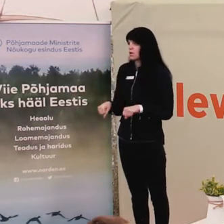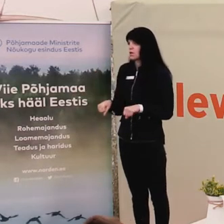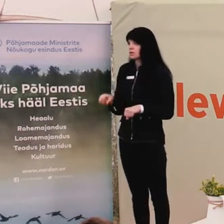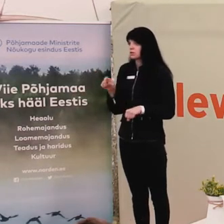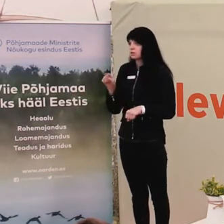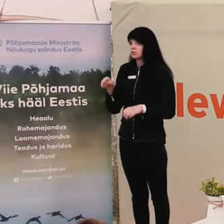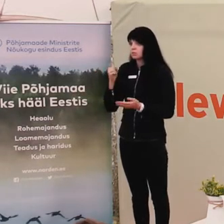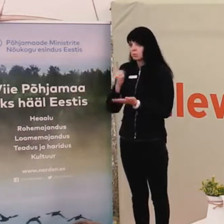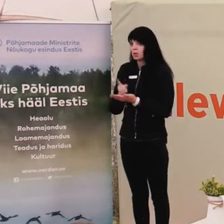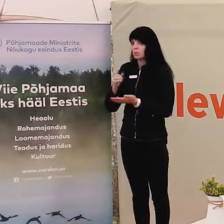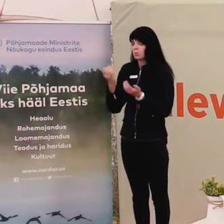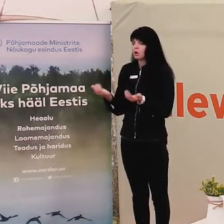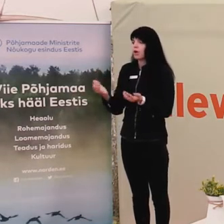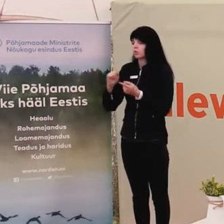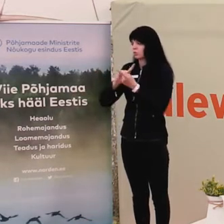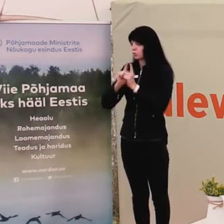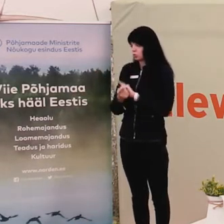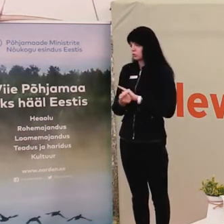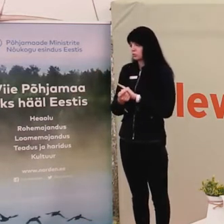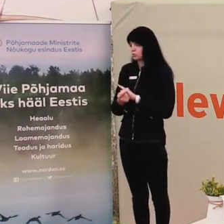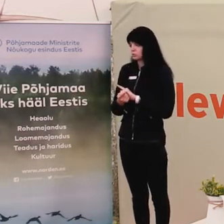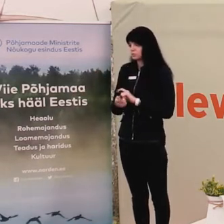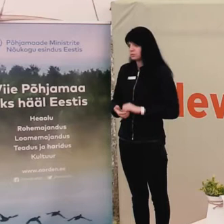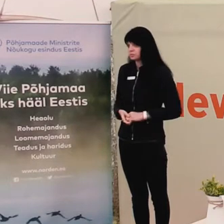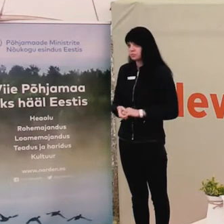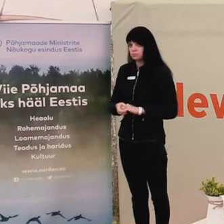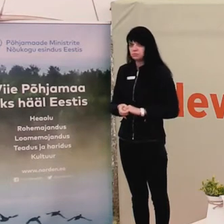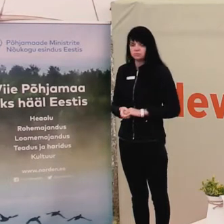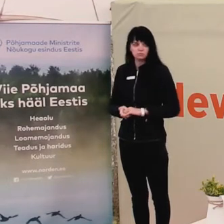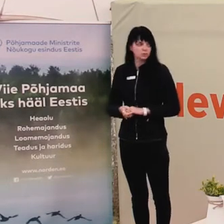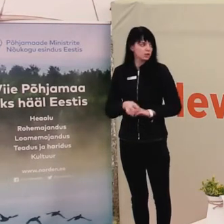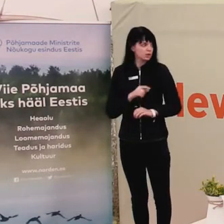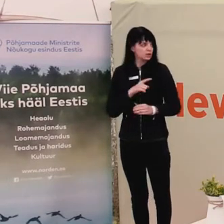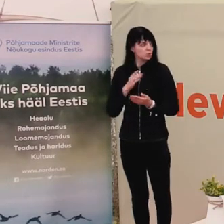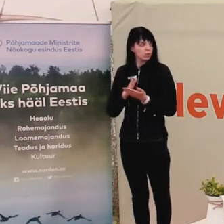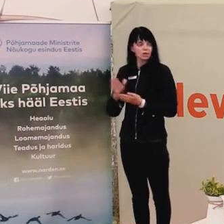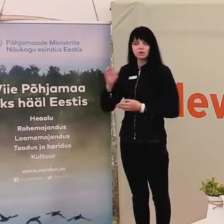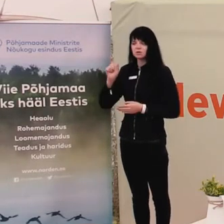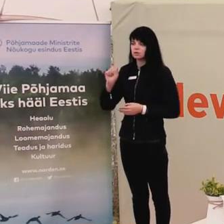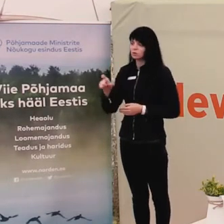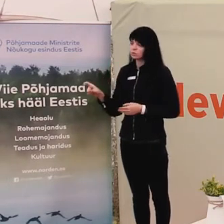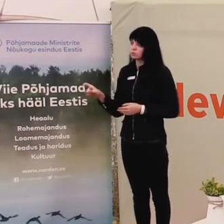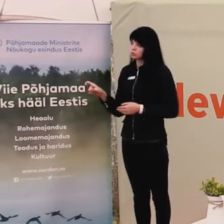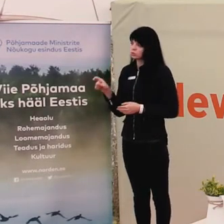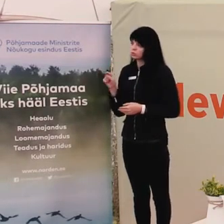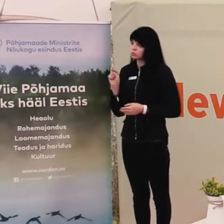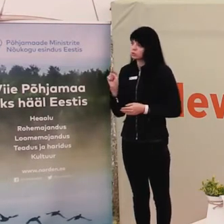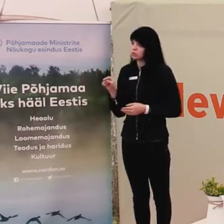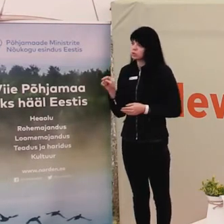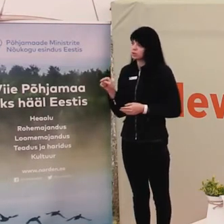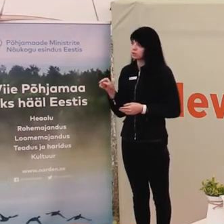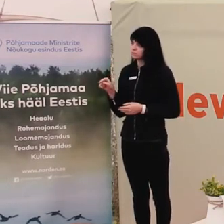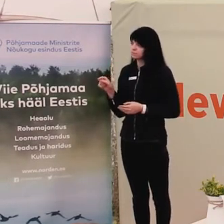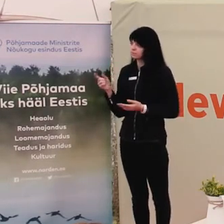we can change the living. I mean, we have to. Well, politicians too react to the requests